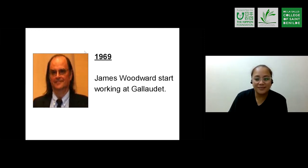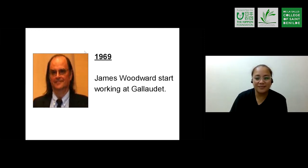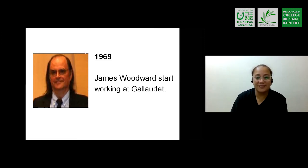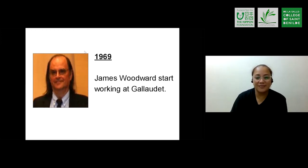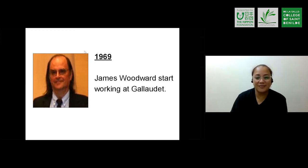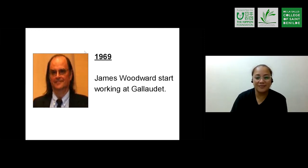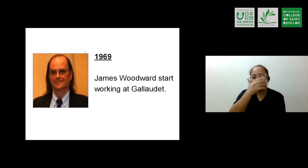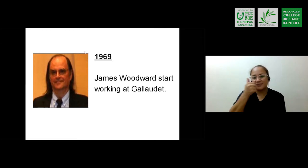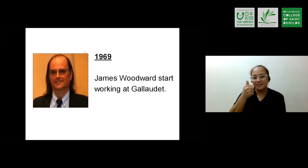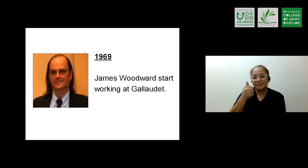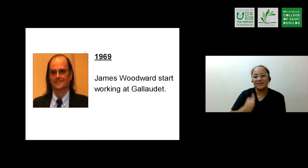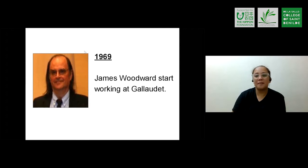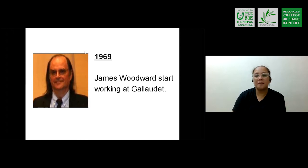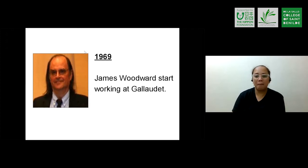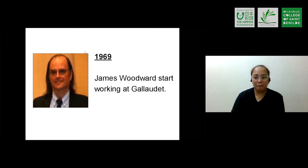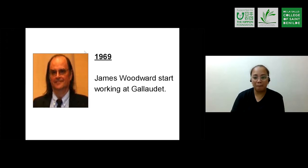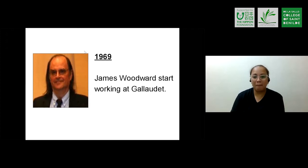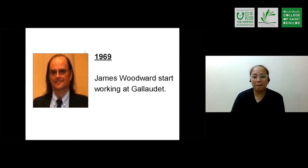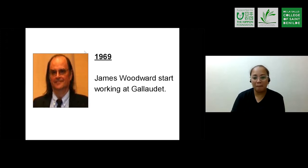very different sign.